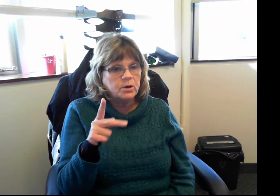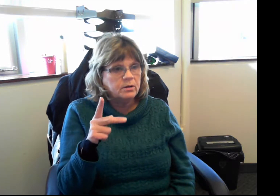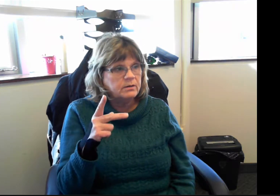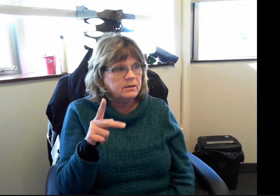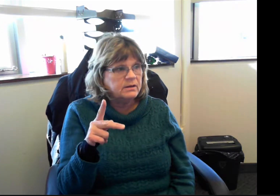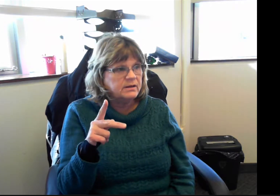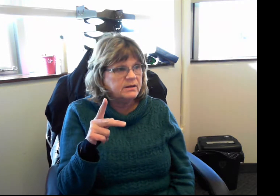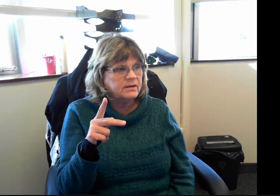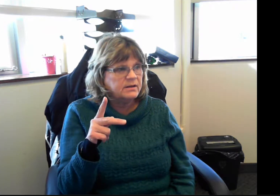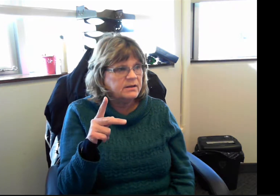purple,